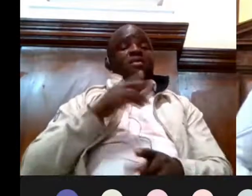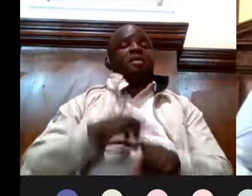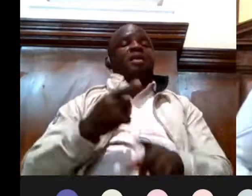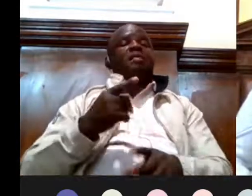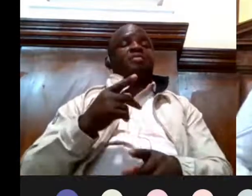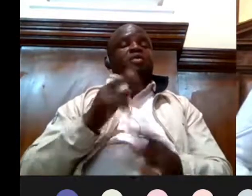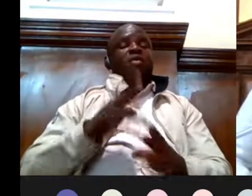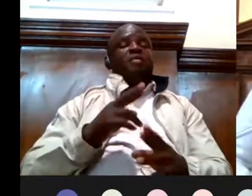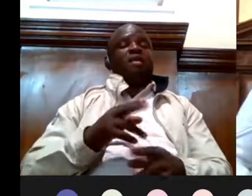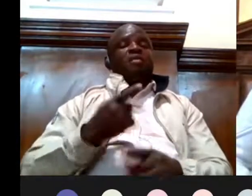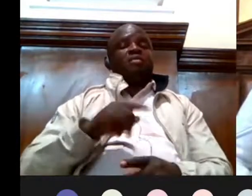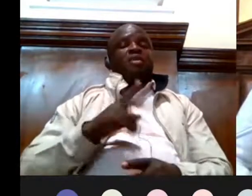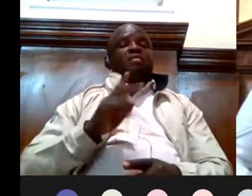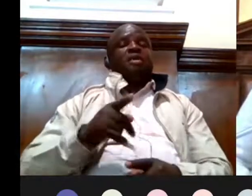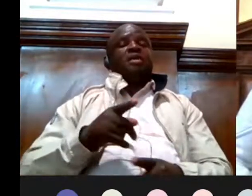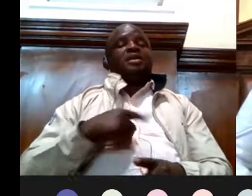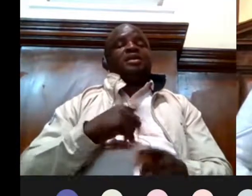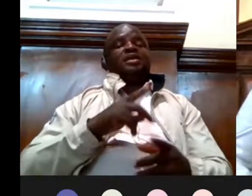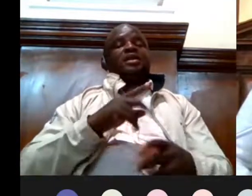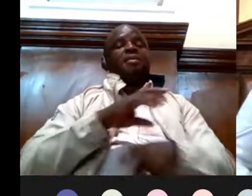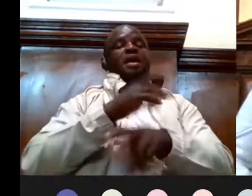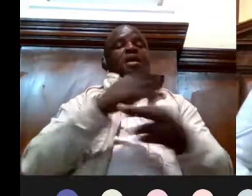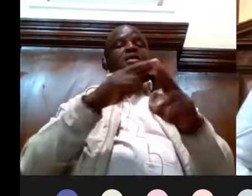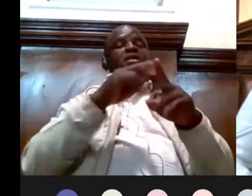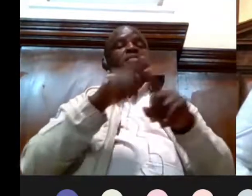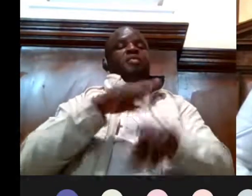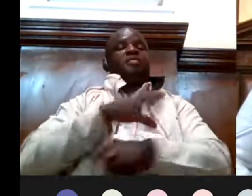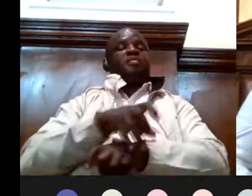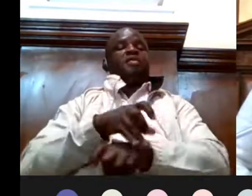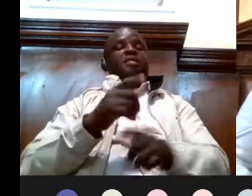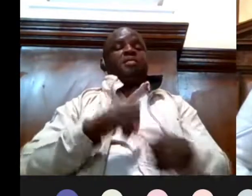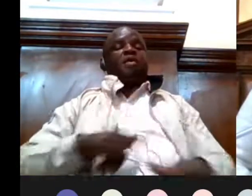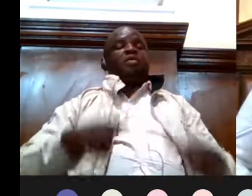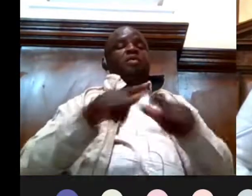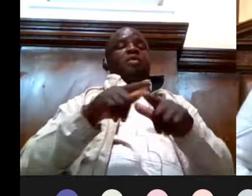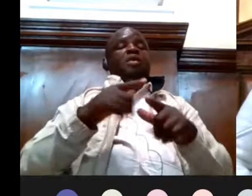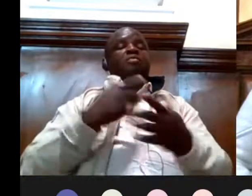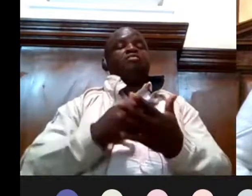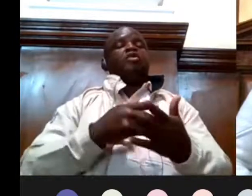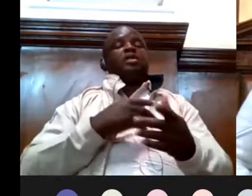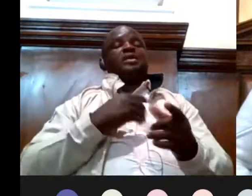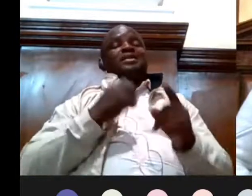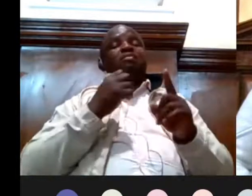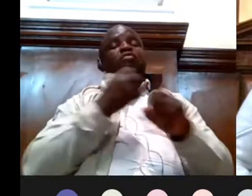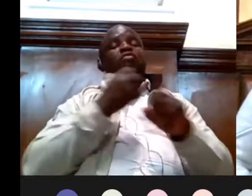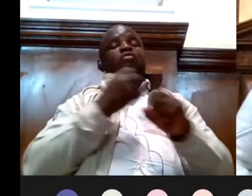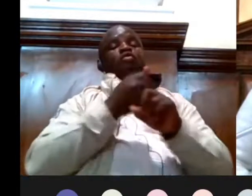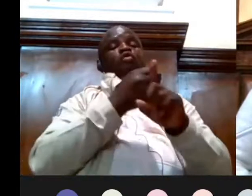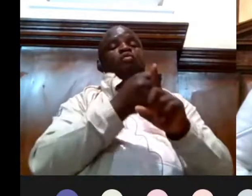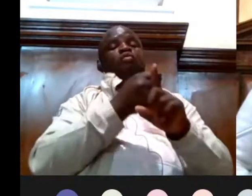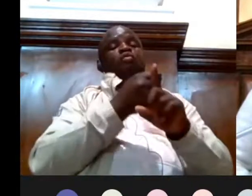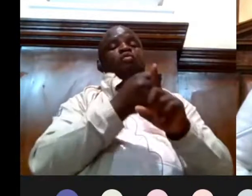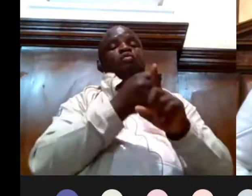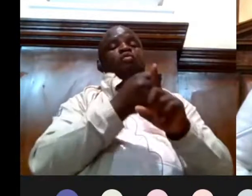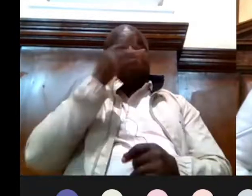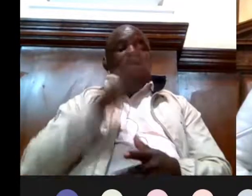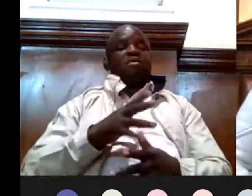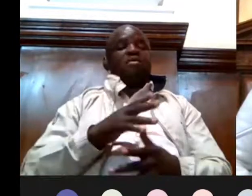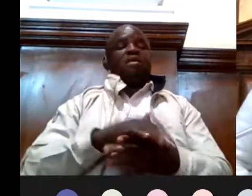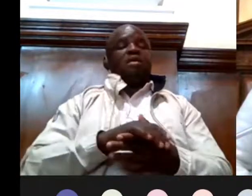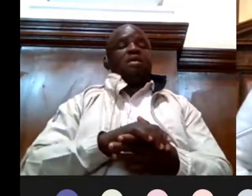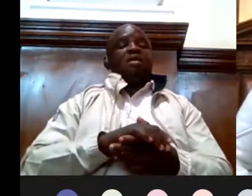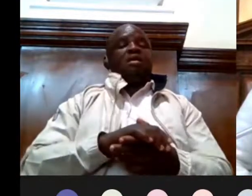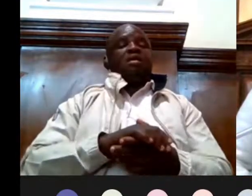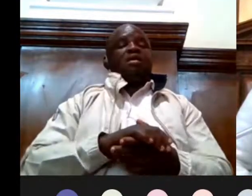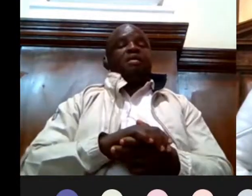we need to national and provincial, regional and local of the organization to point whether they even our students who